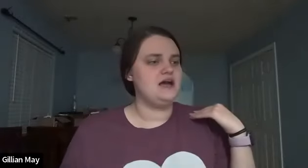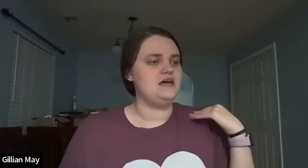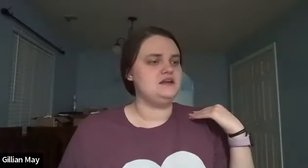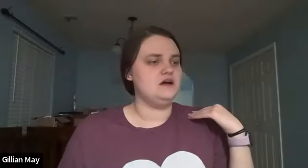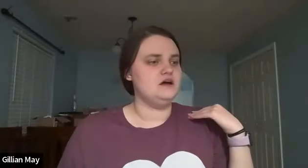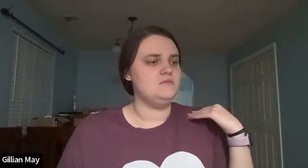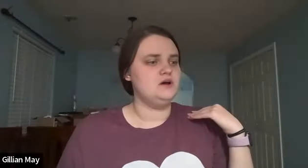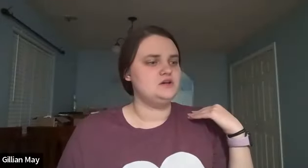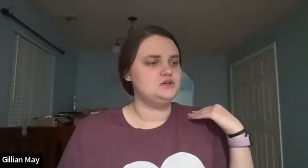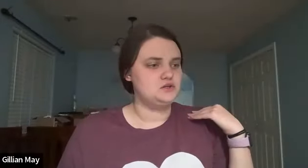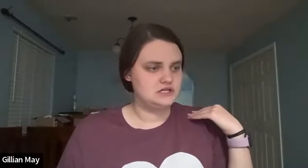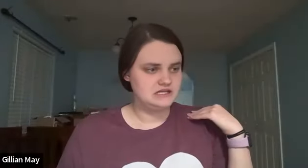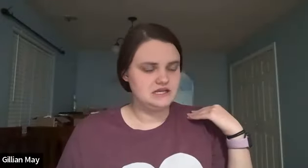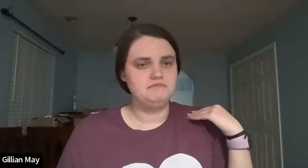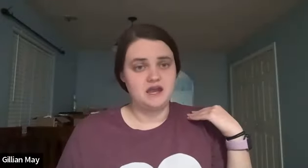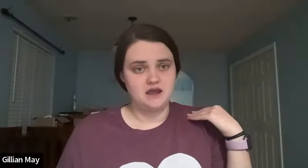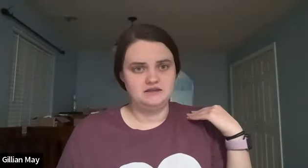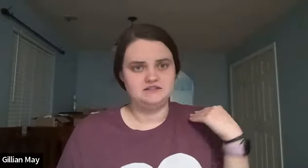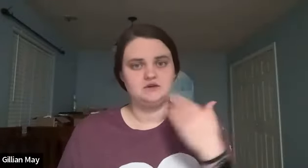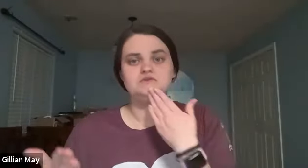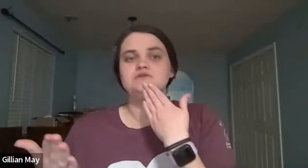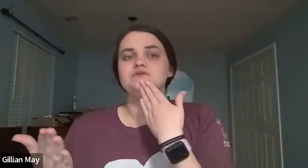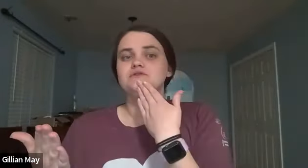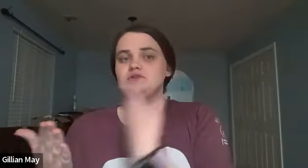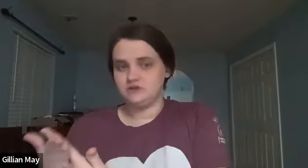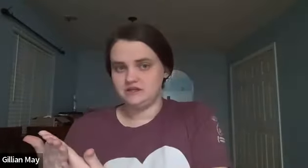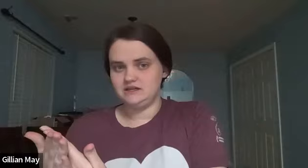had good and bad. So good,